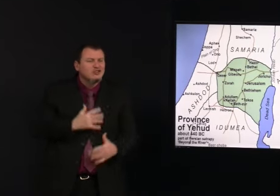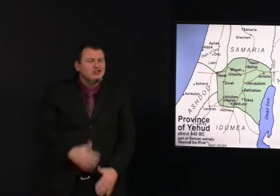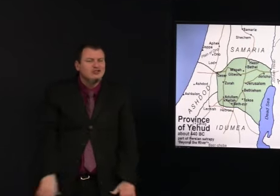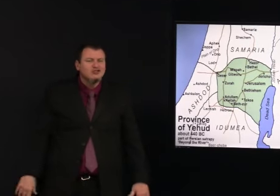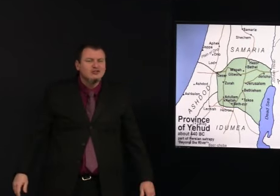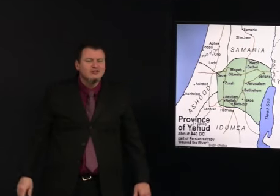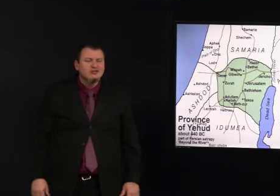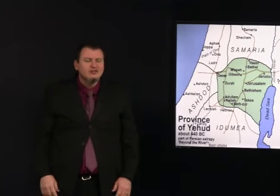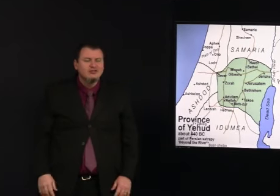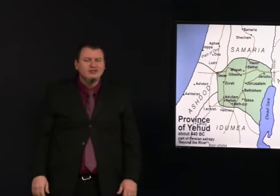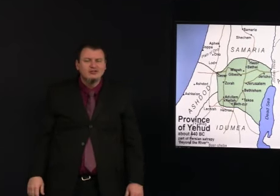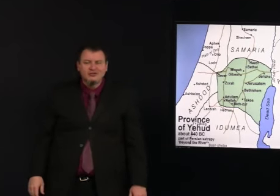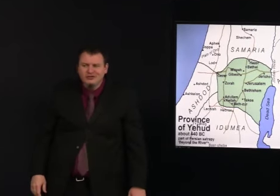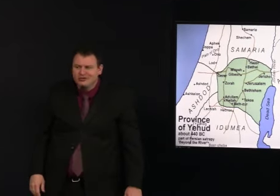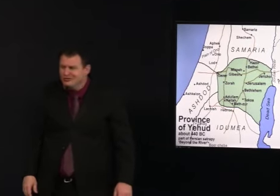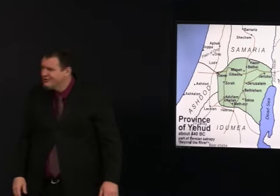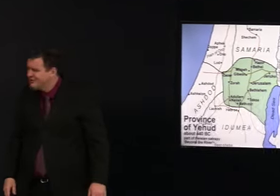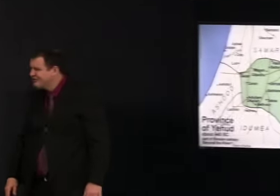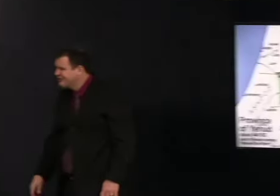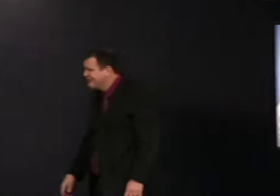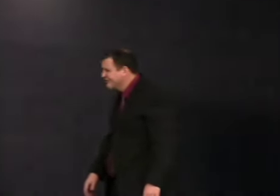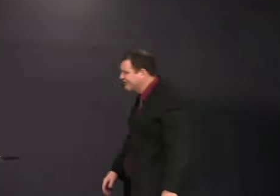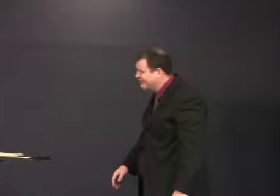I will not fear in the mind of God.